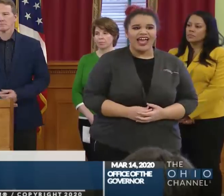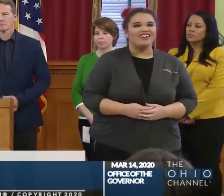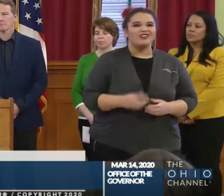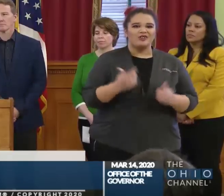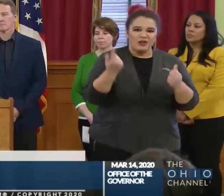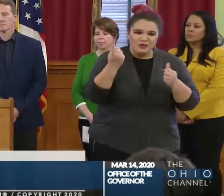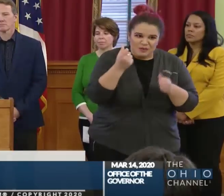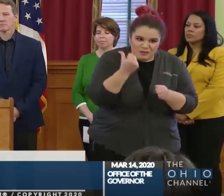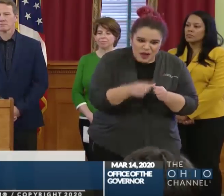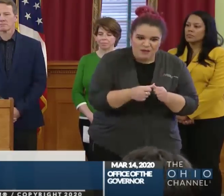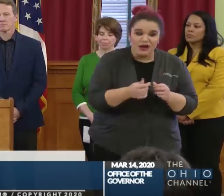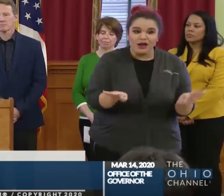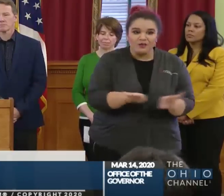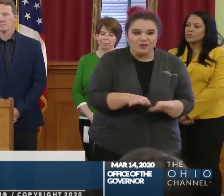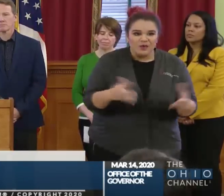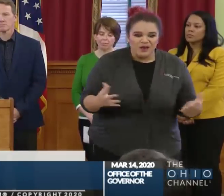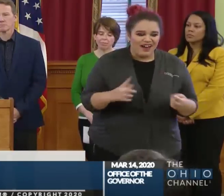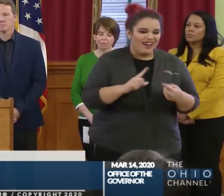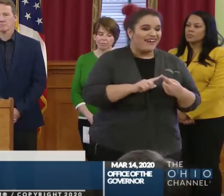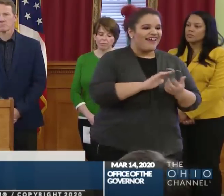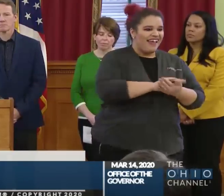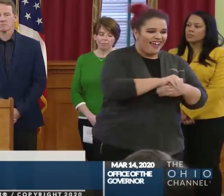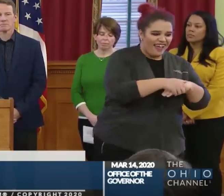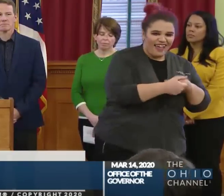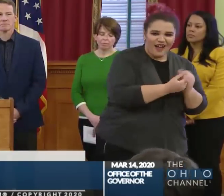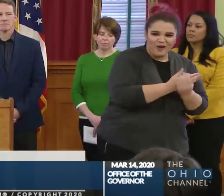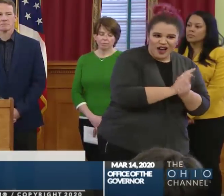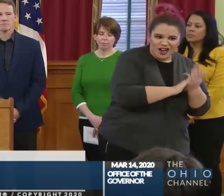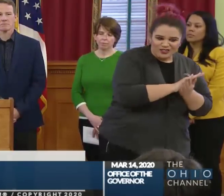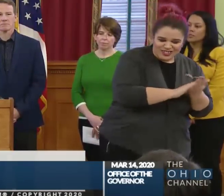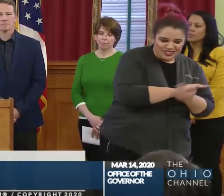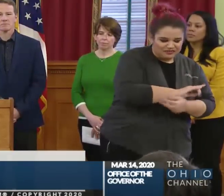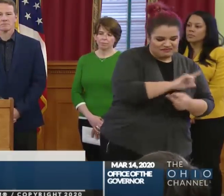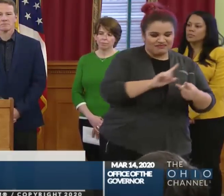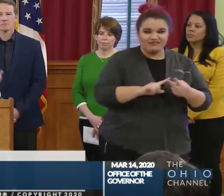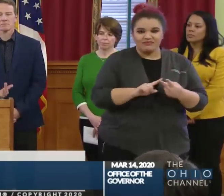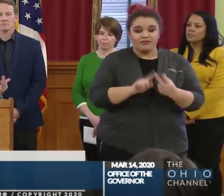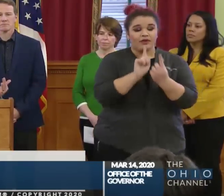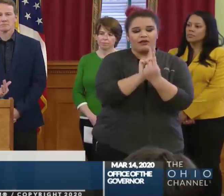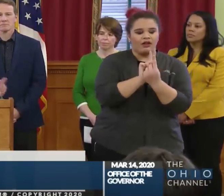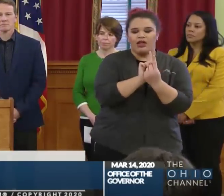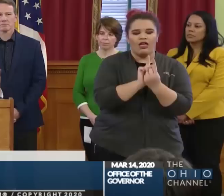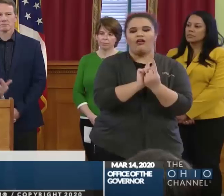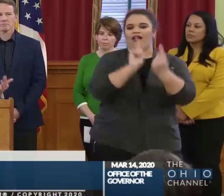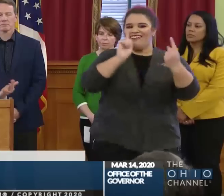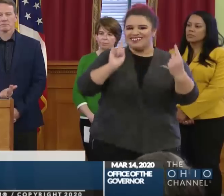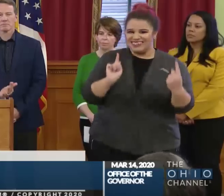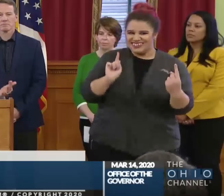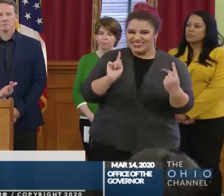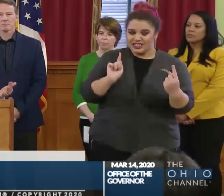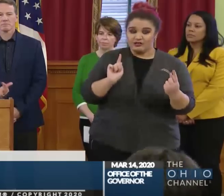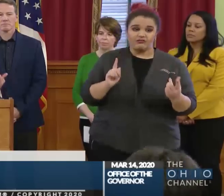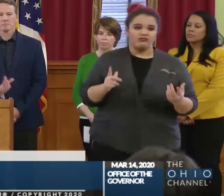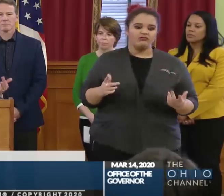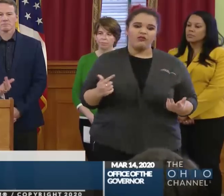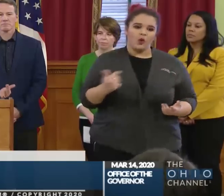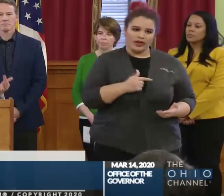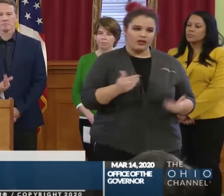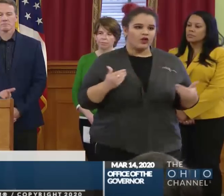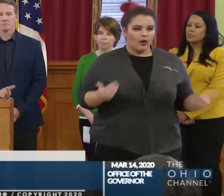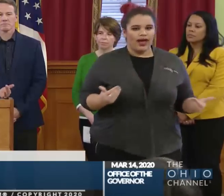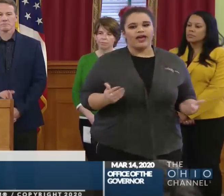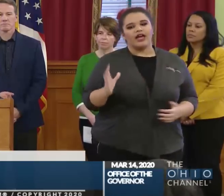washing, the distancing, because we can just assume there's a chance you might have it, but it really